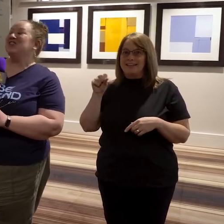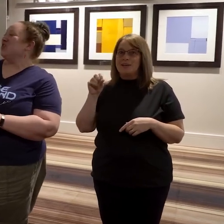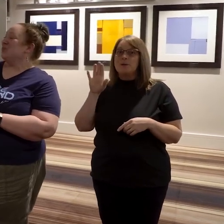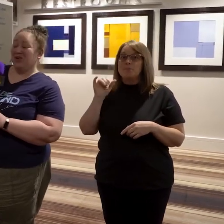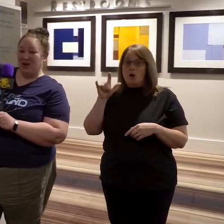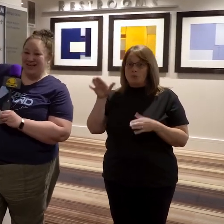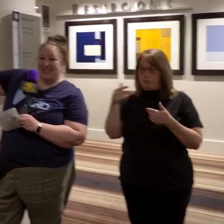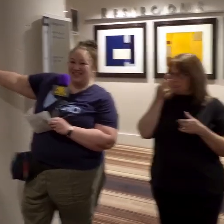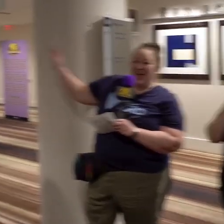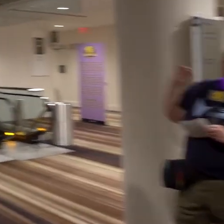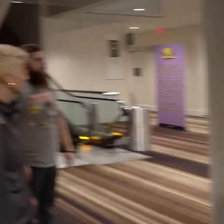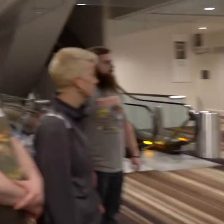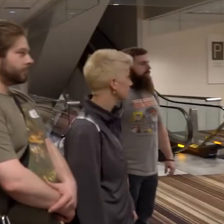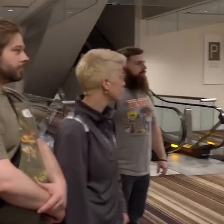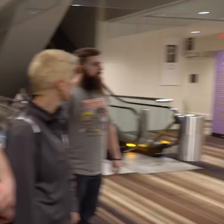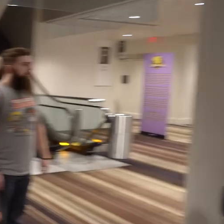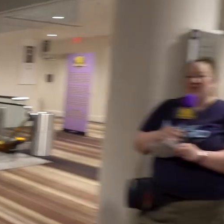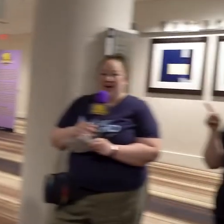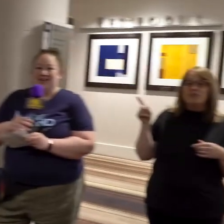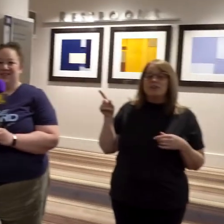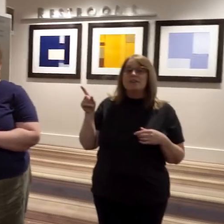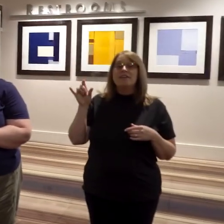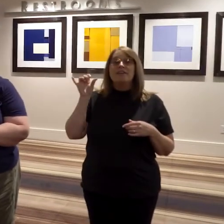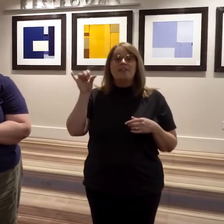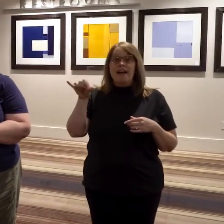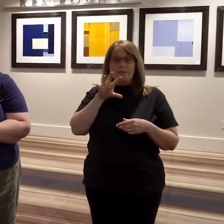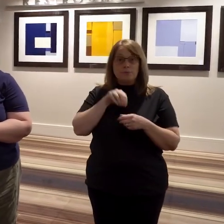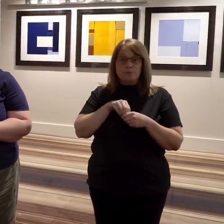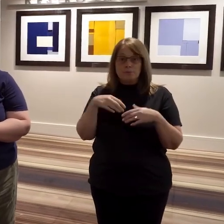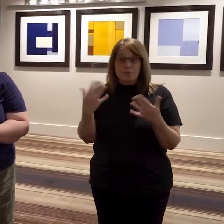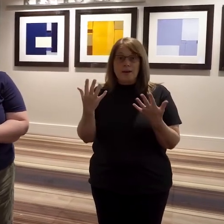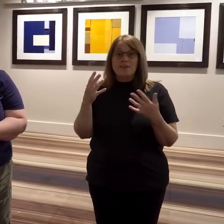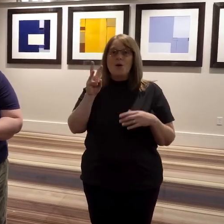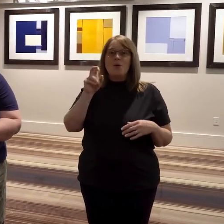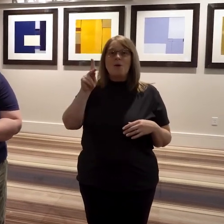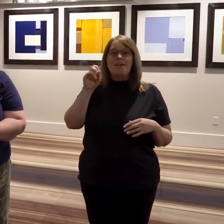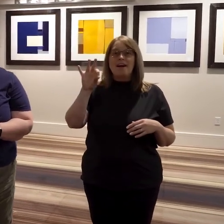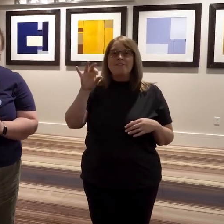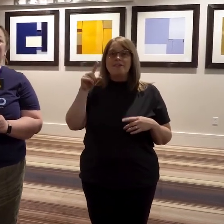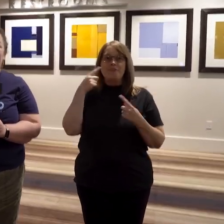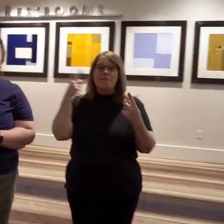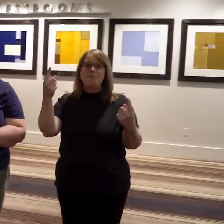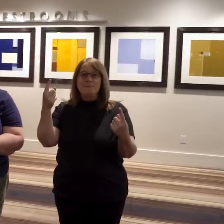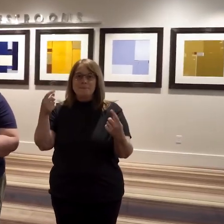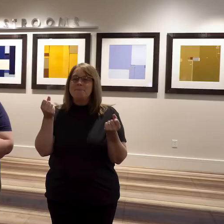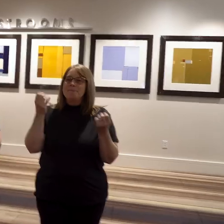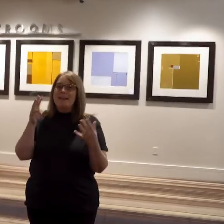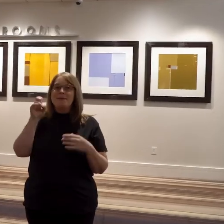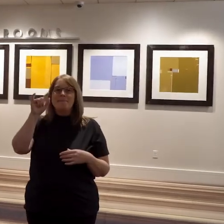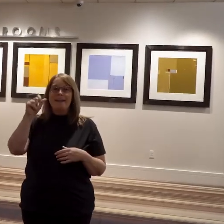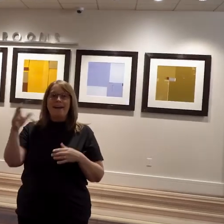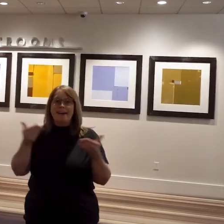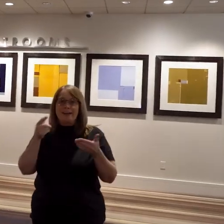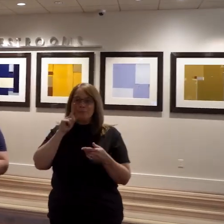is to my right, and that is where you will find the Walk of Fame. That's where a lot of our media